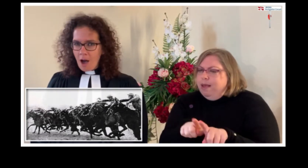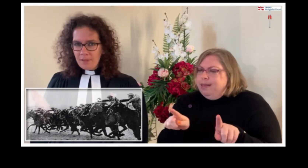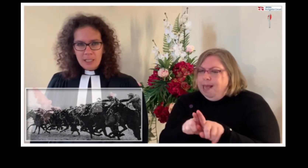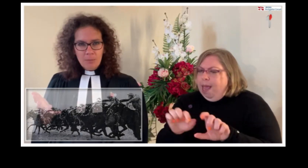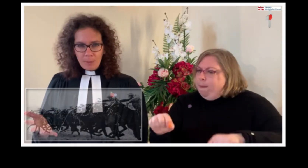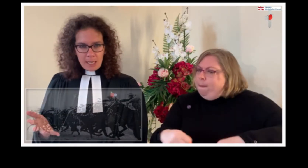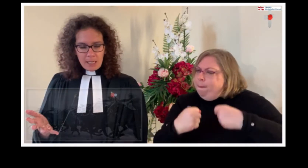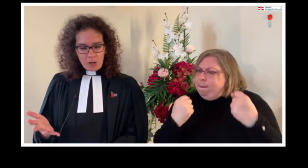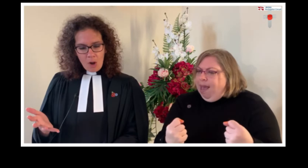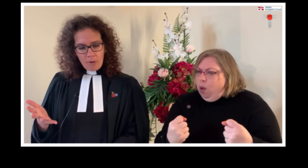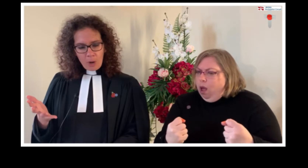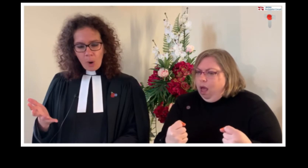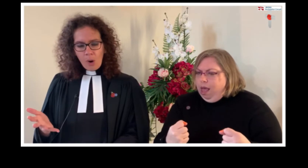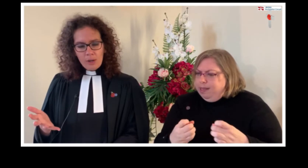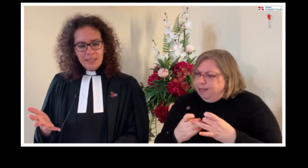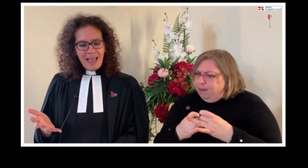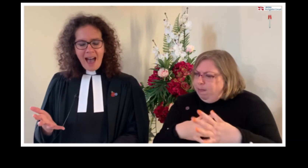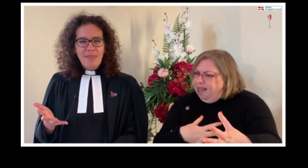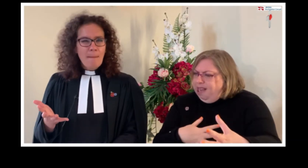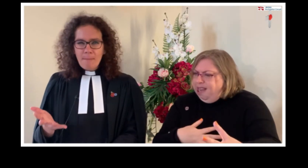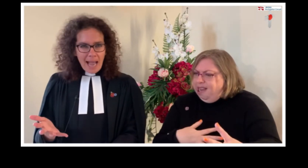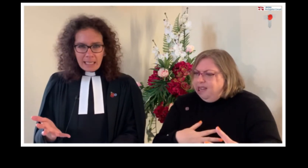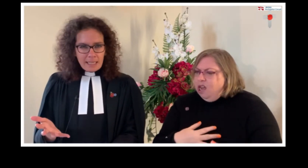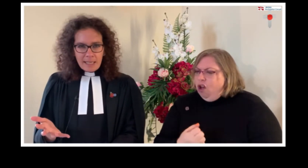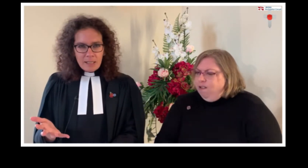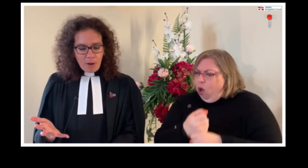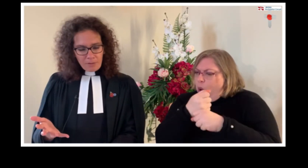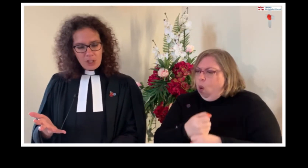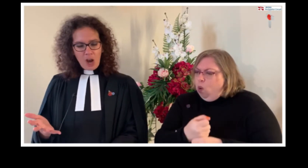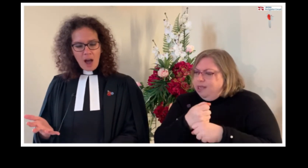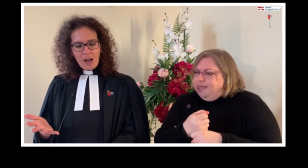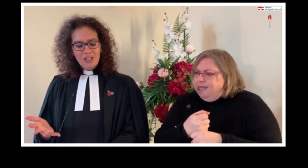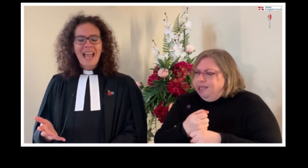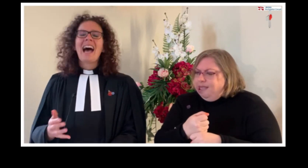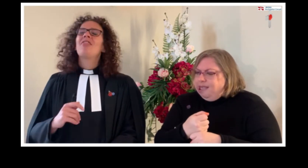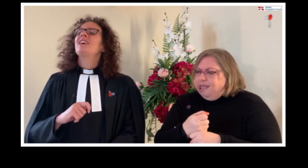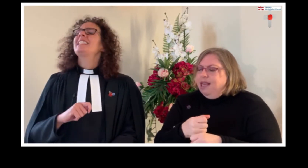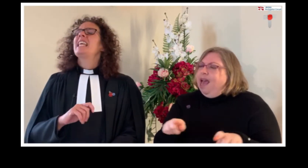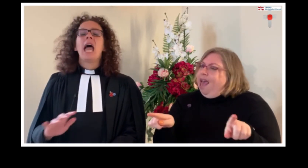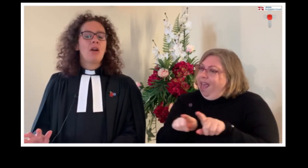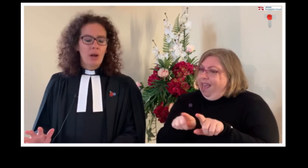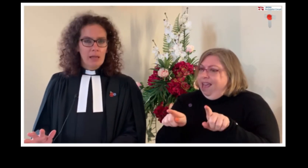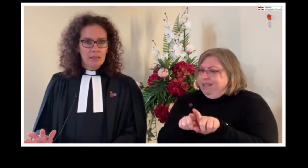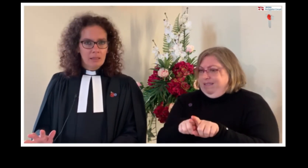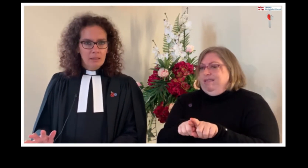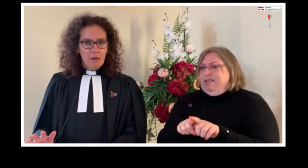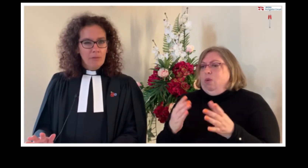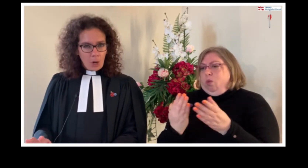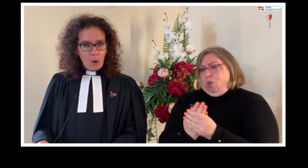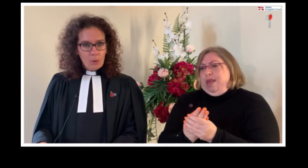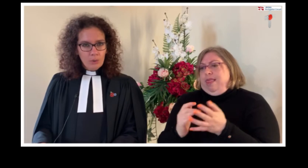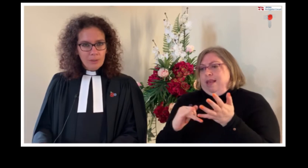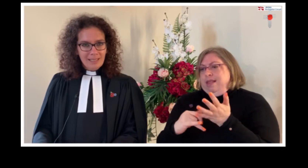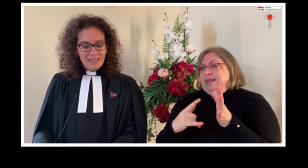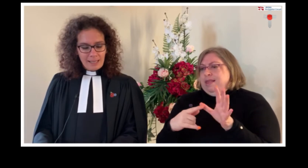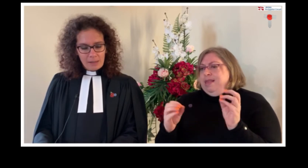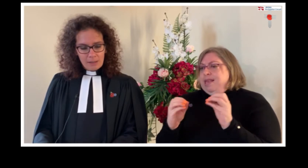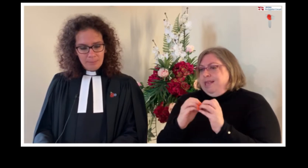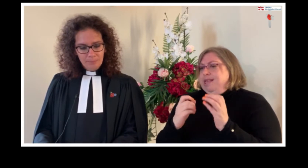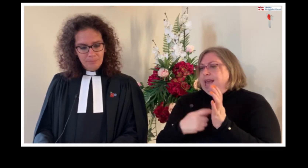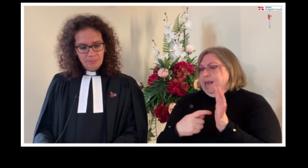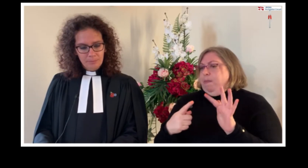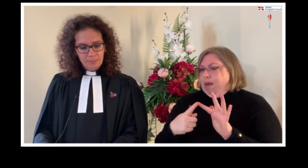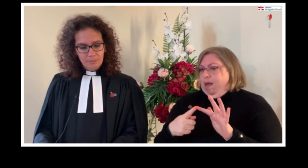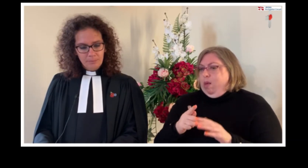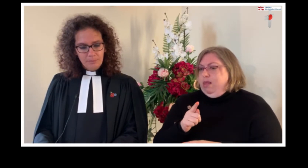power and the speed of a horse and the magnetism of the charge and the terror of cold steel.